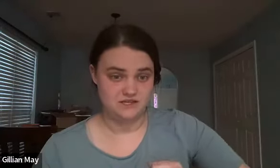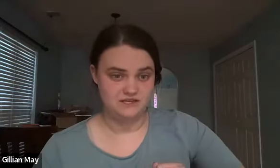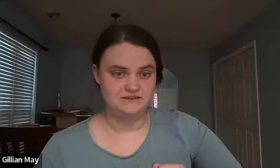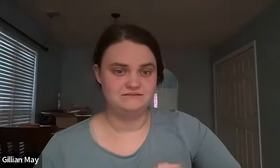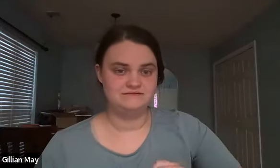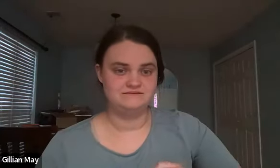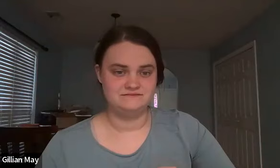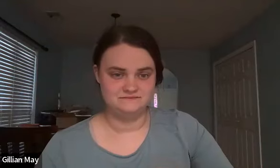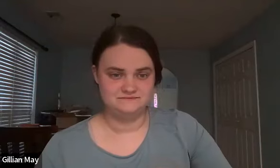3,